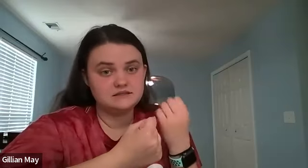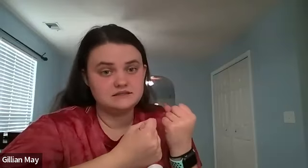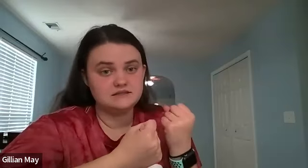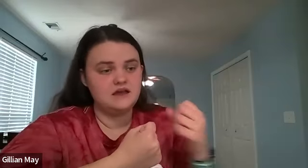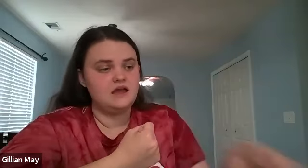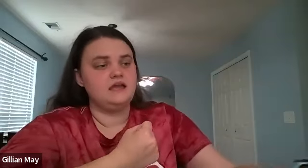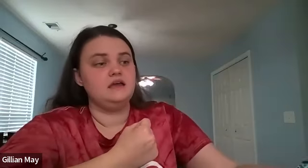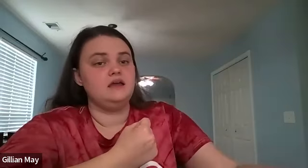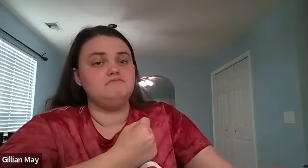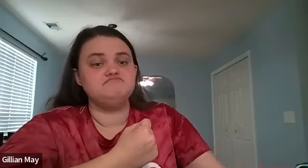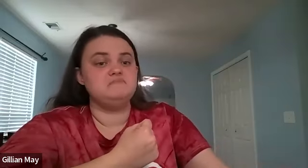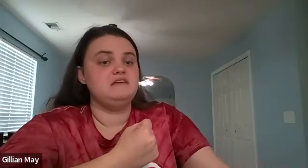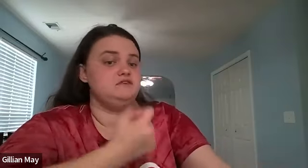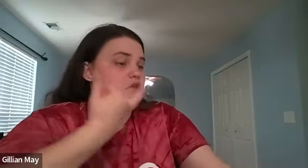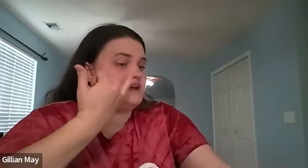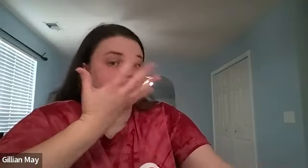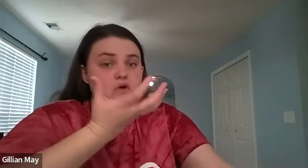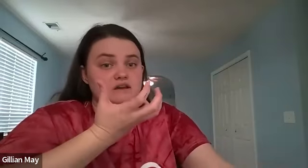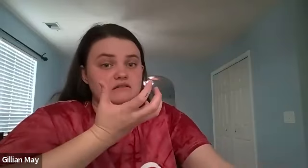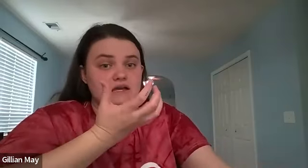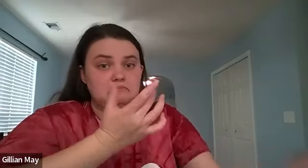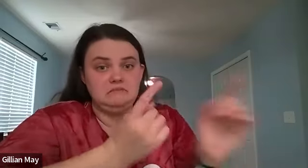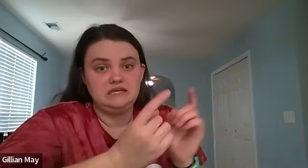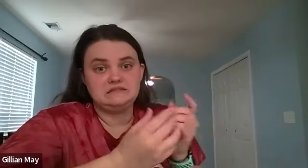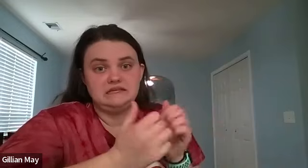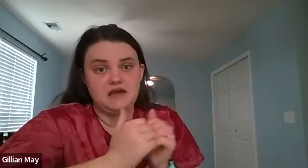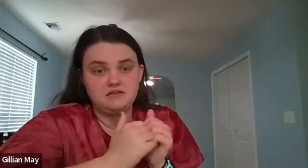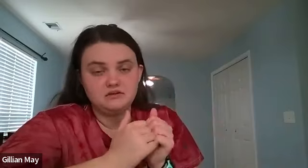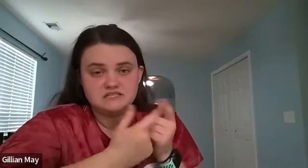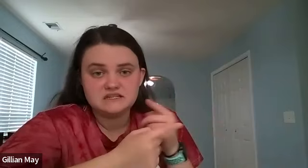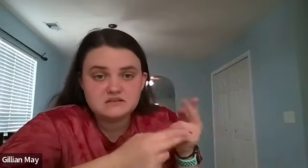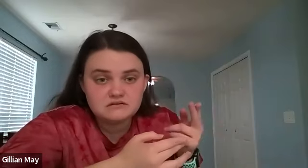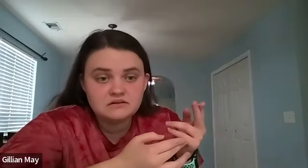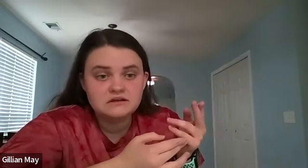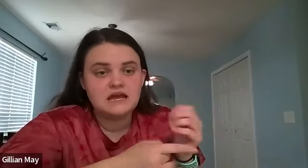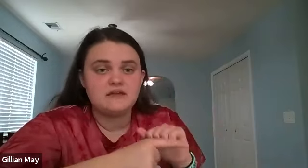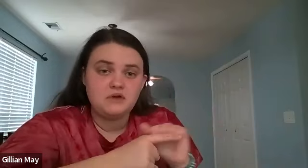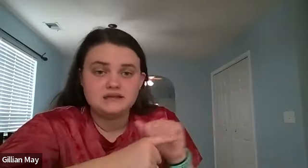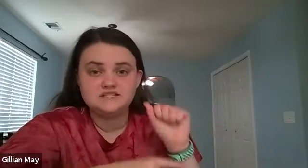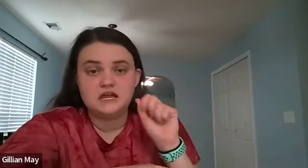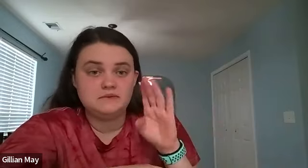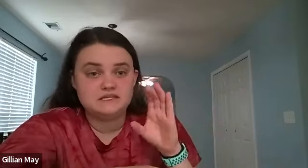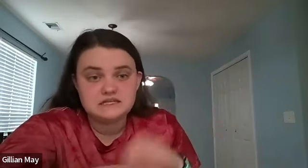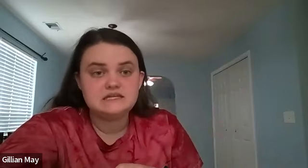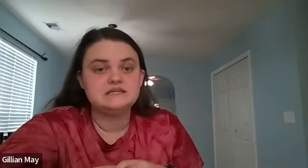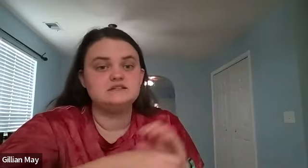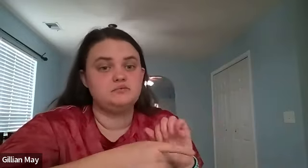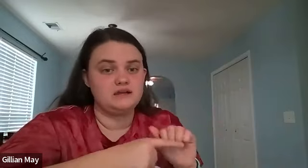signs. And if you guys want to like meet together still and like practice your ABCs or practice